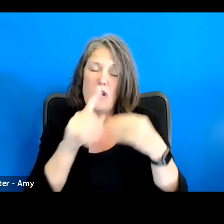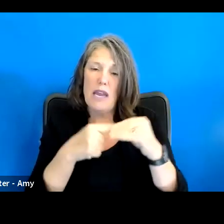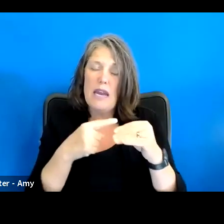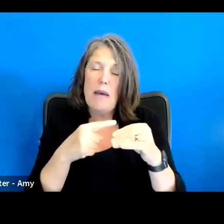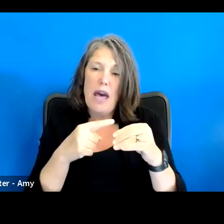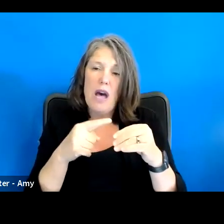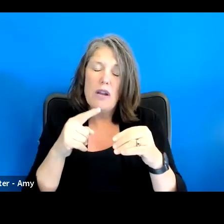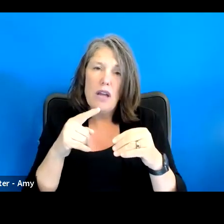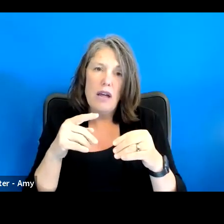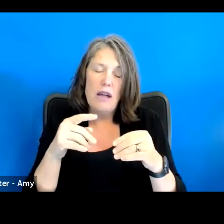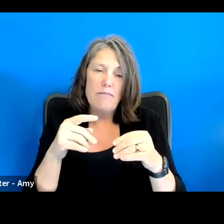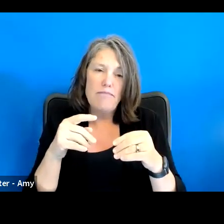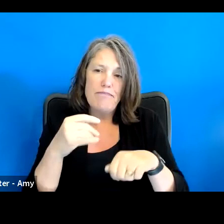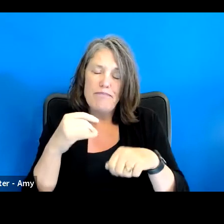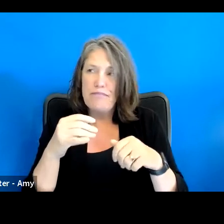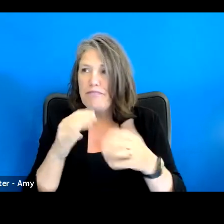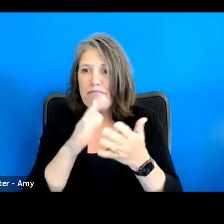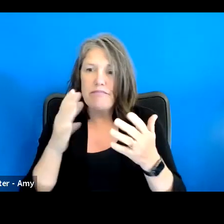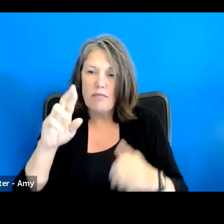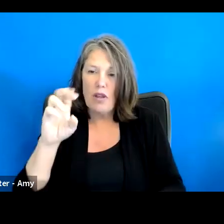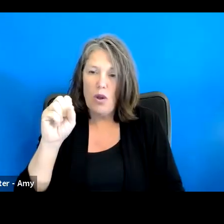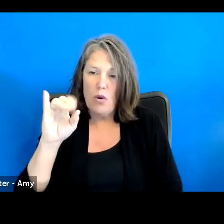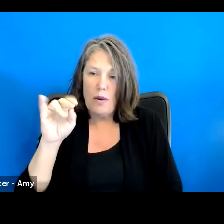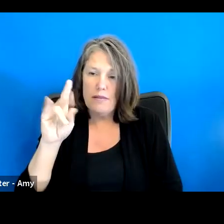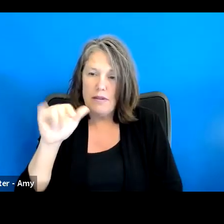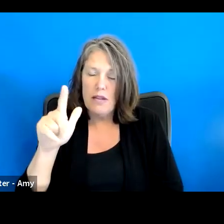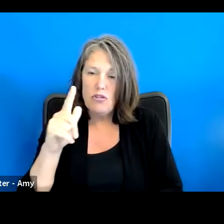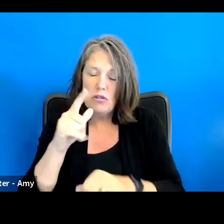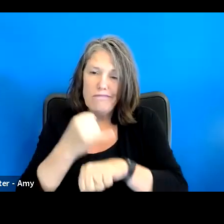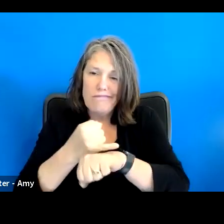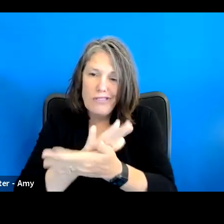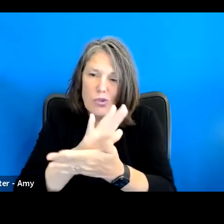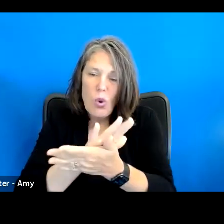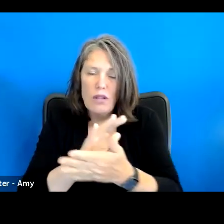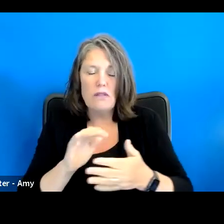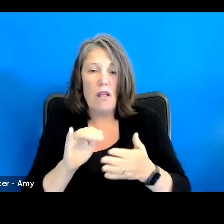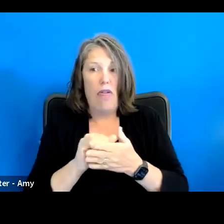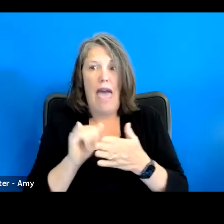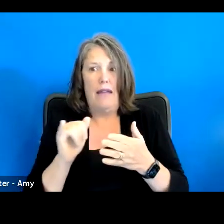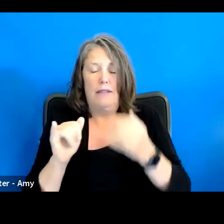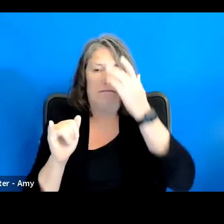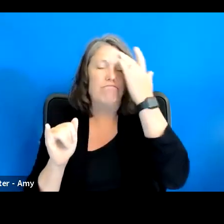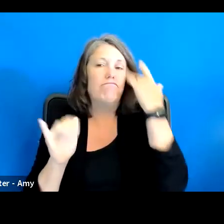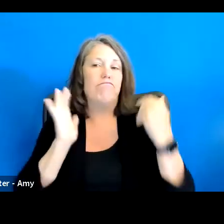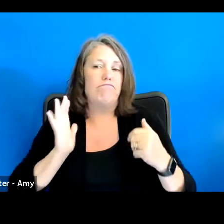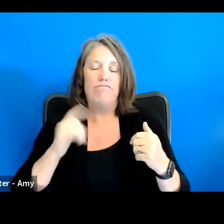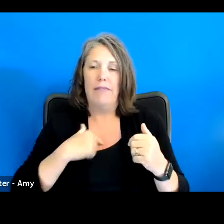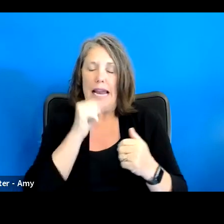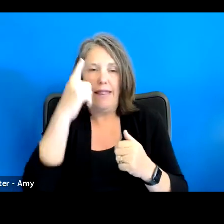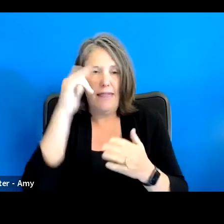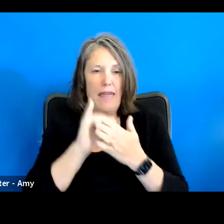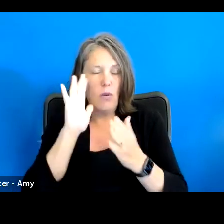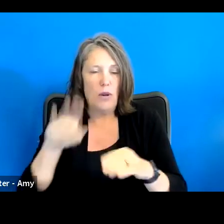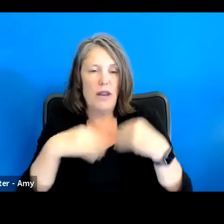residential schools, which wasn't something we had previously agreed on, or something that I didn't even think it was going to come up